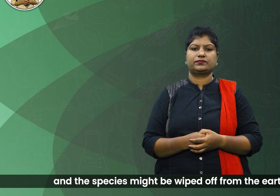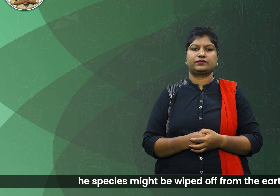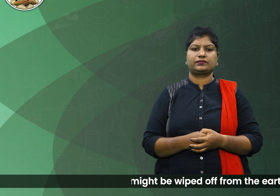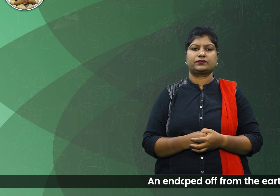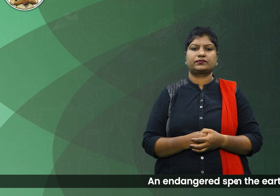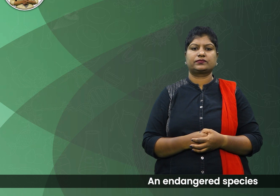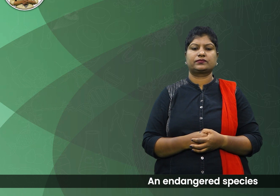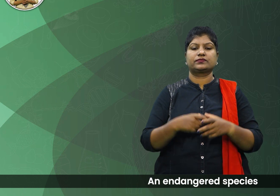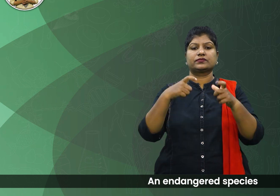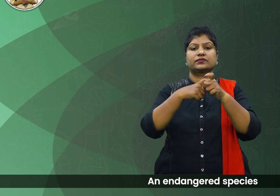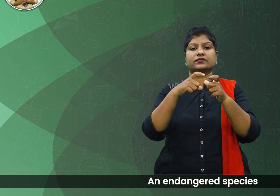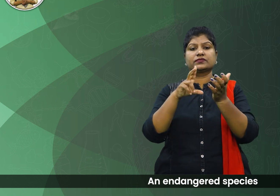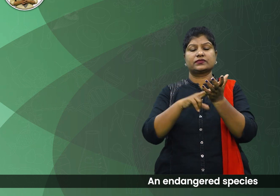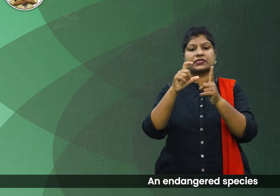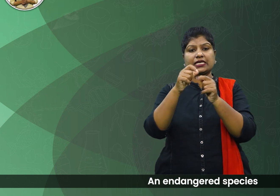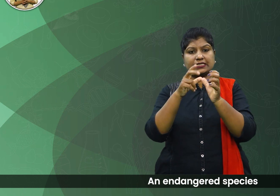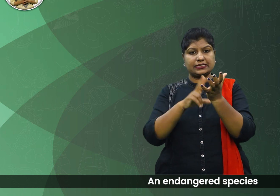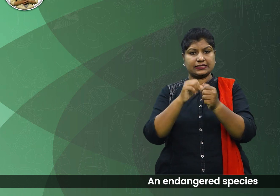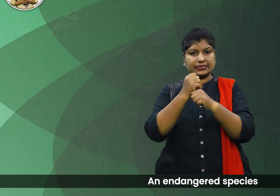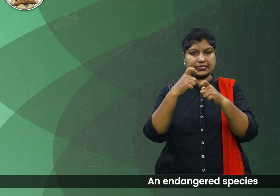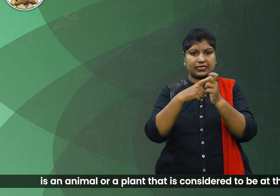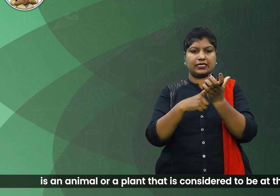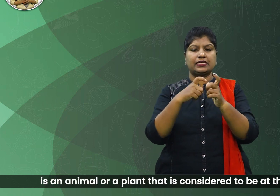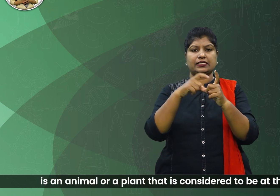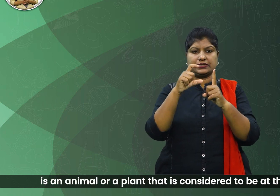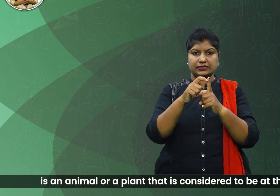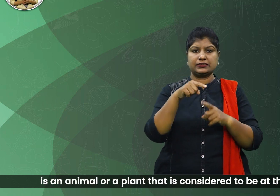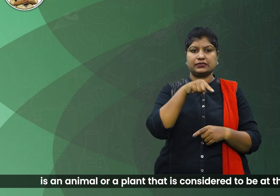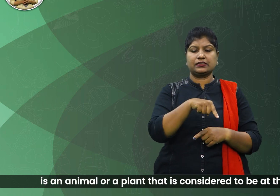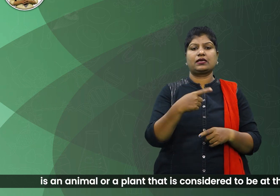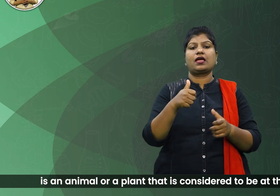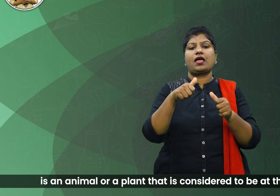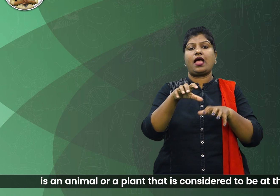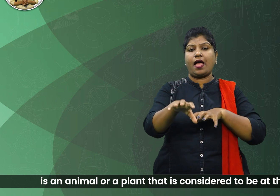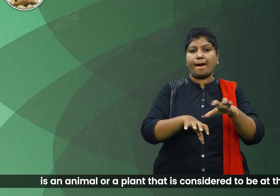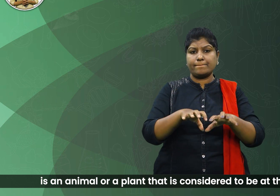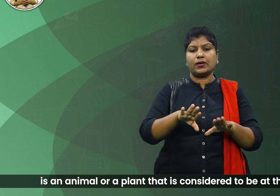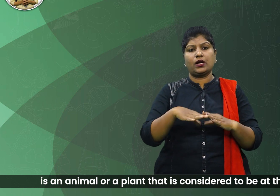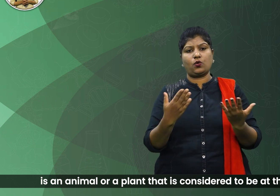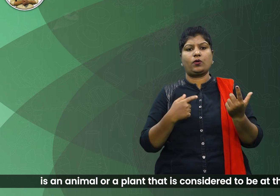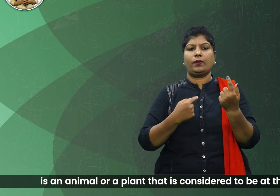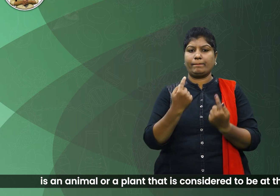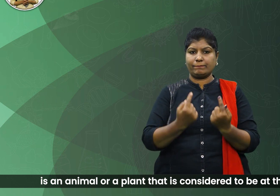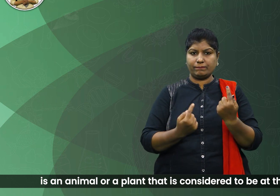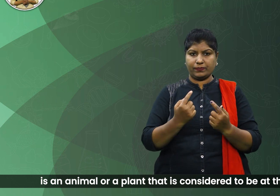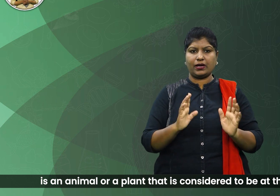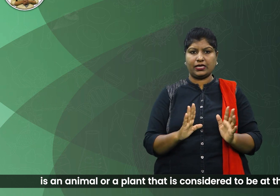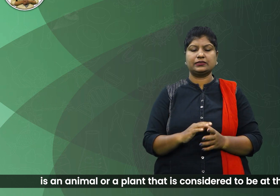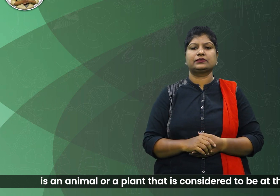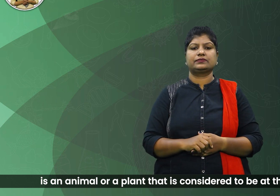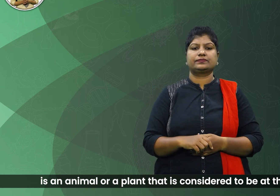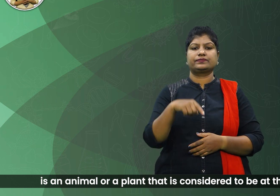An endangered species is an animal or a plant that is